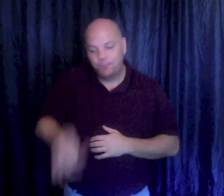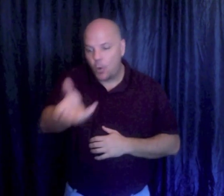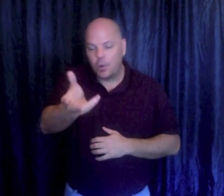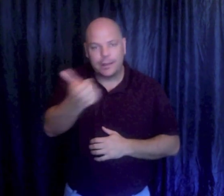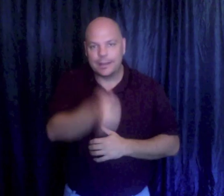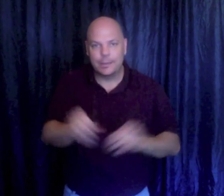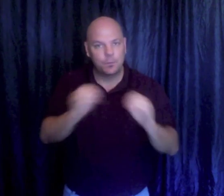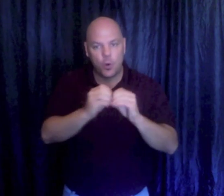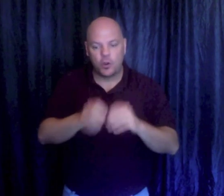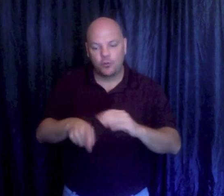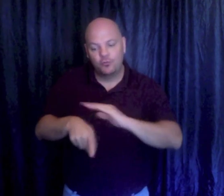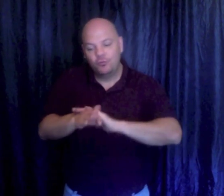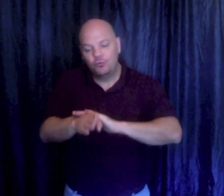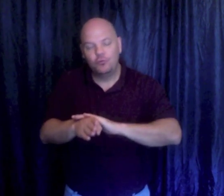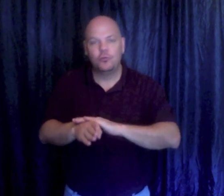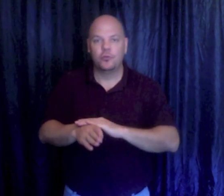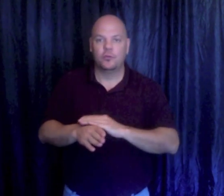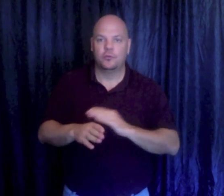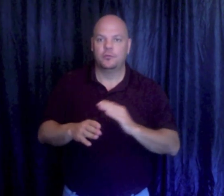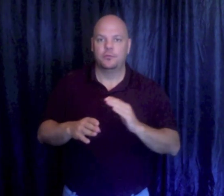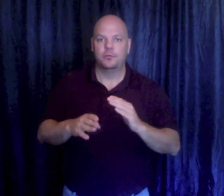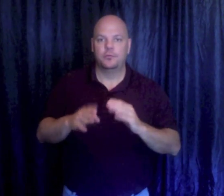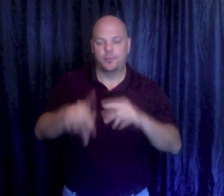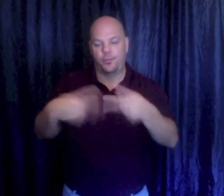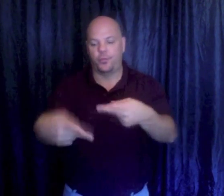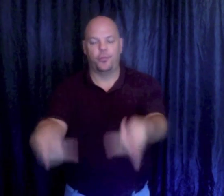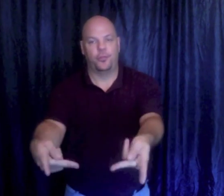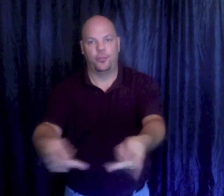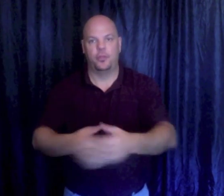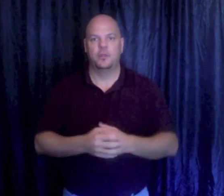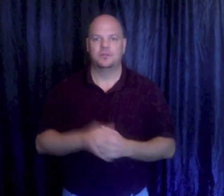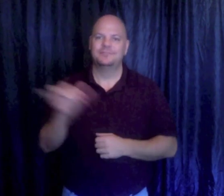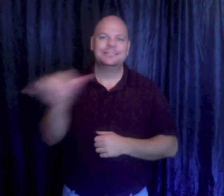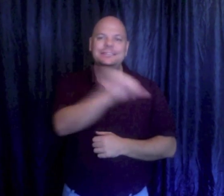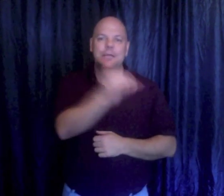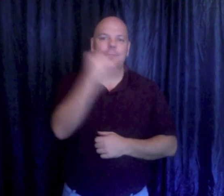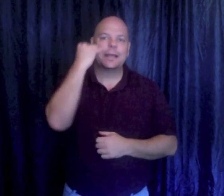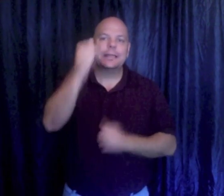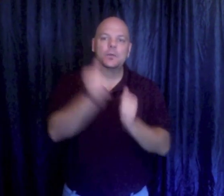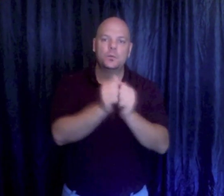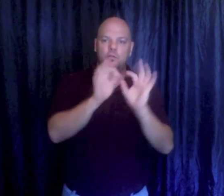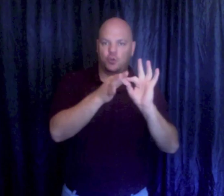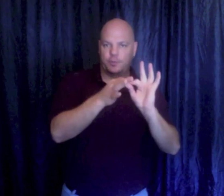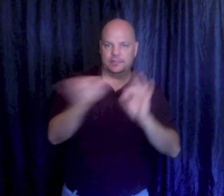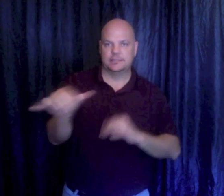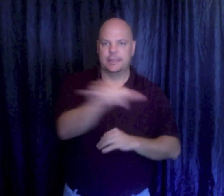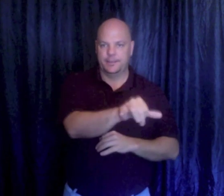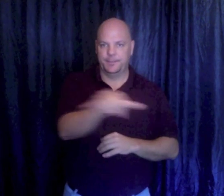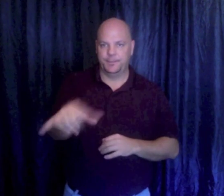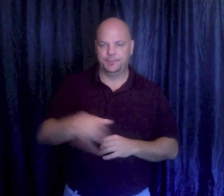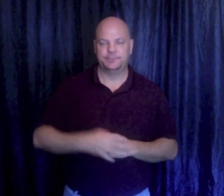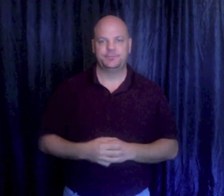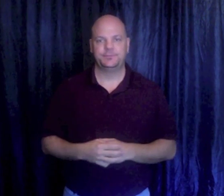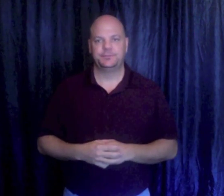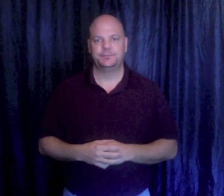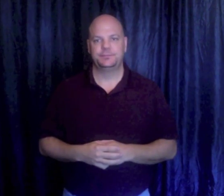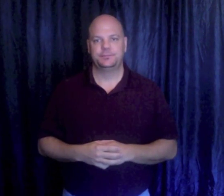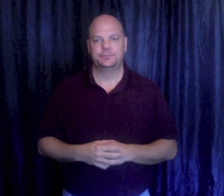with your feet. So it's the same thing with interpreting. I can guarantee that there are lots of places where